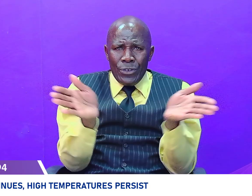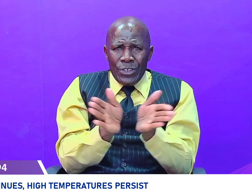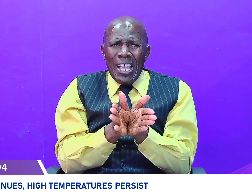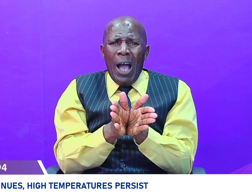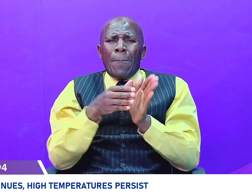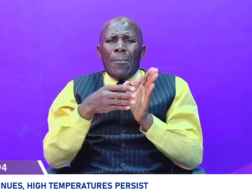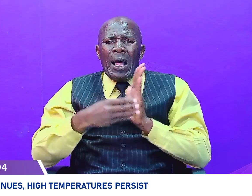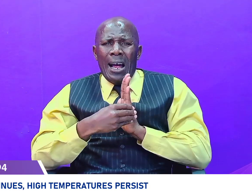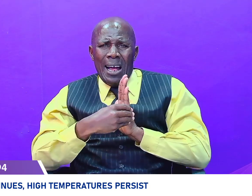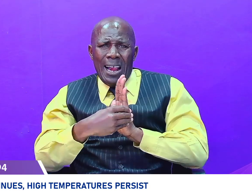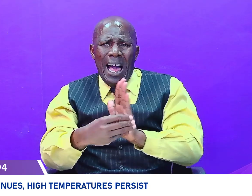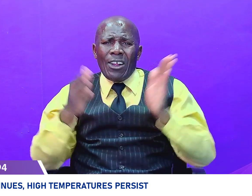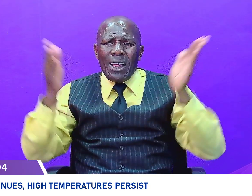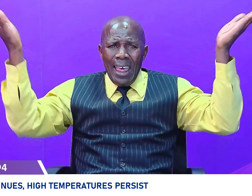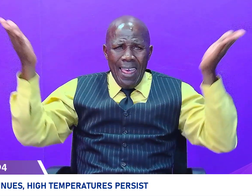the coast, the